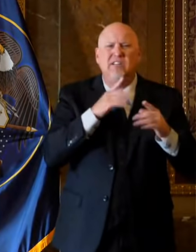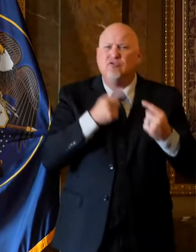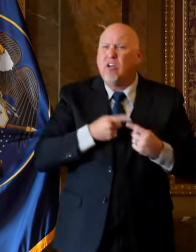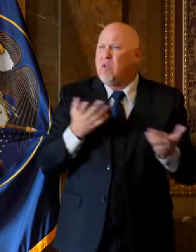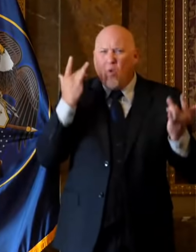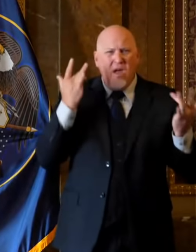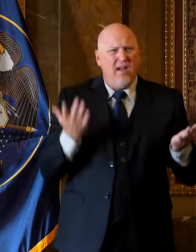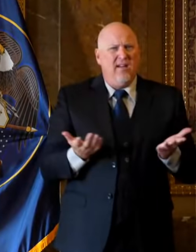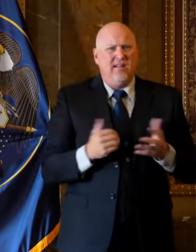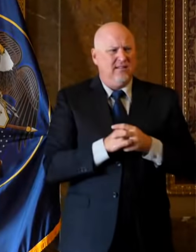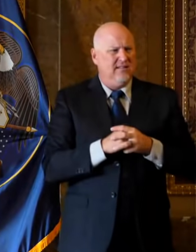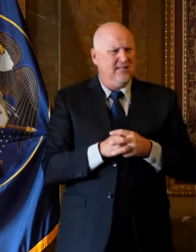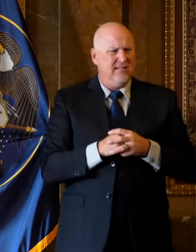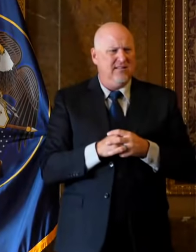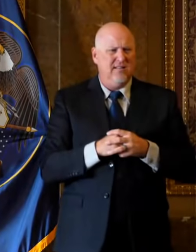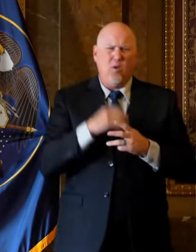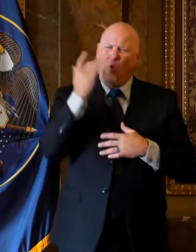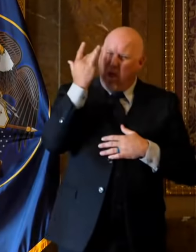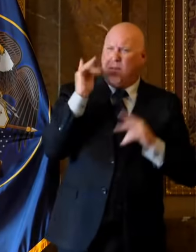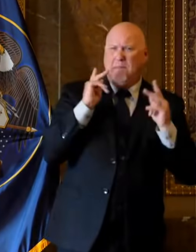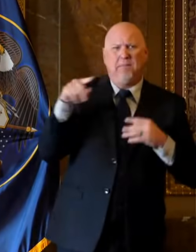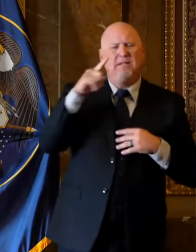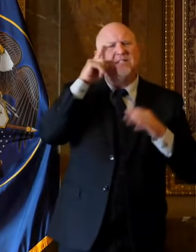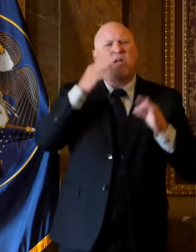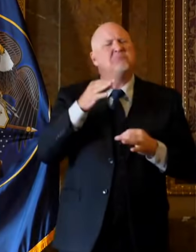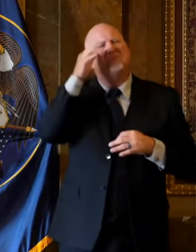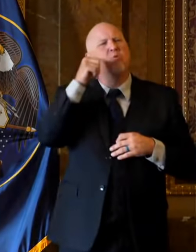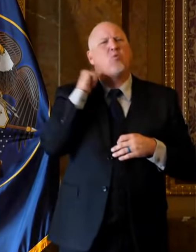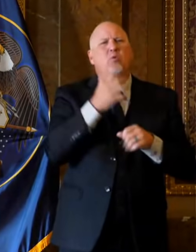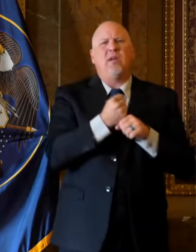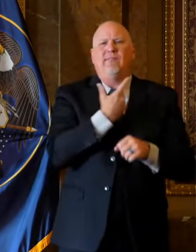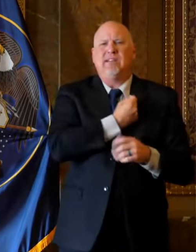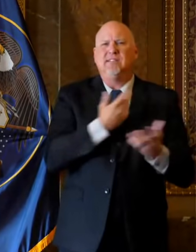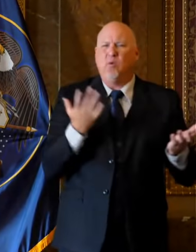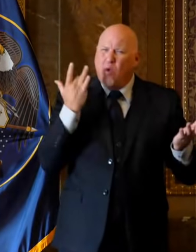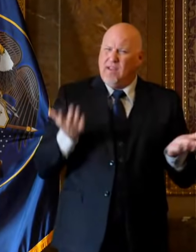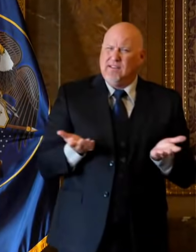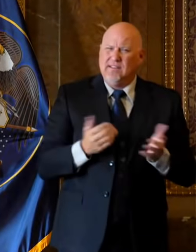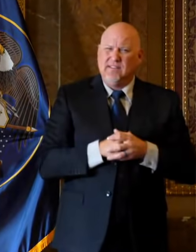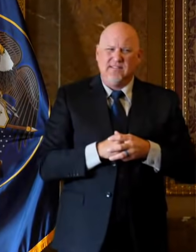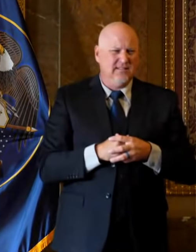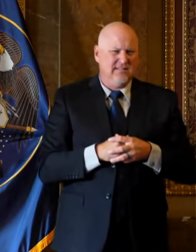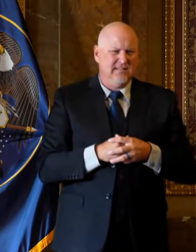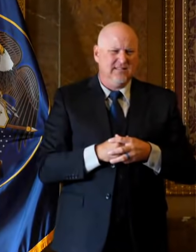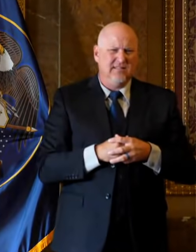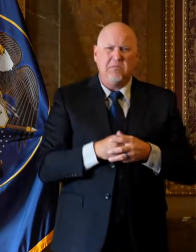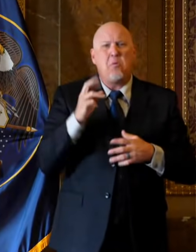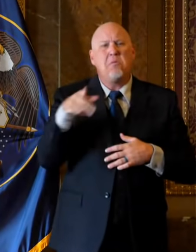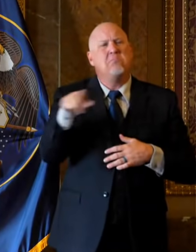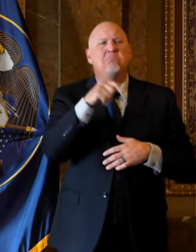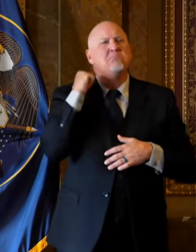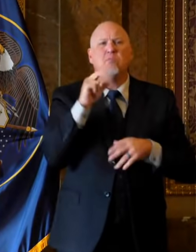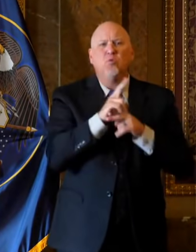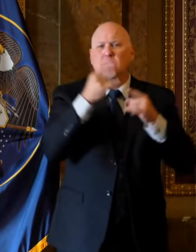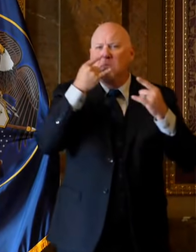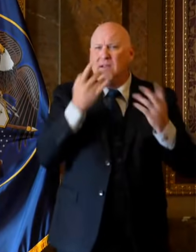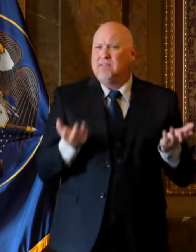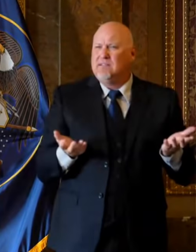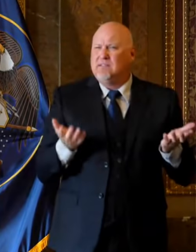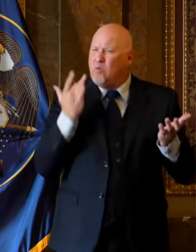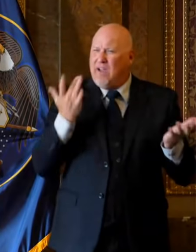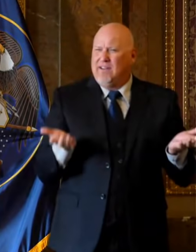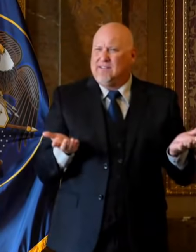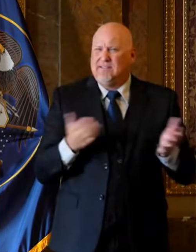to get vaccinated. And in this case, not to wear masks in the context of the COVID-19